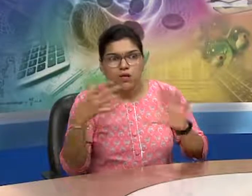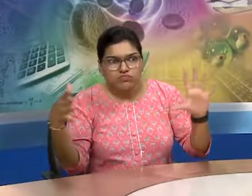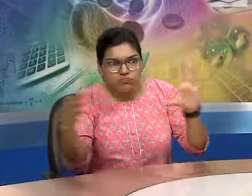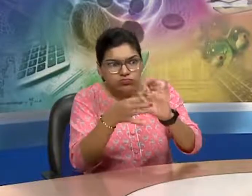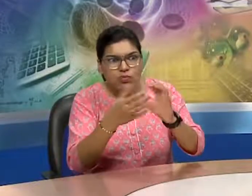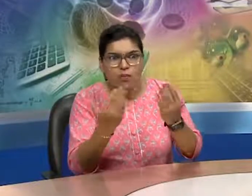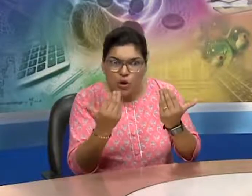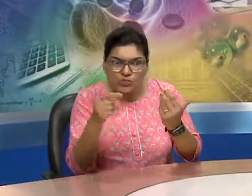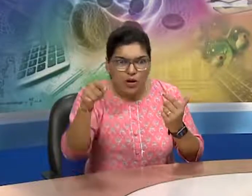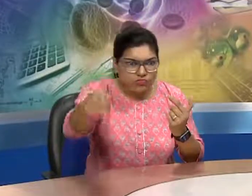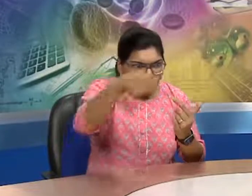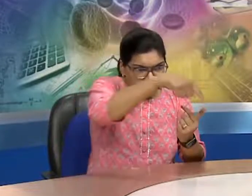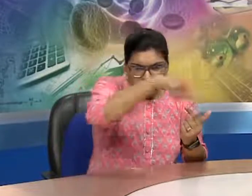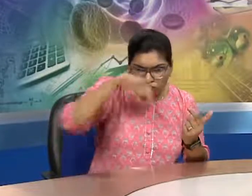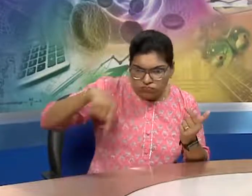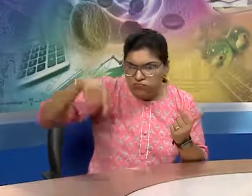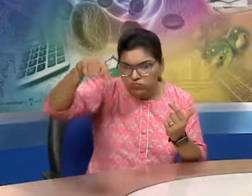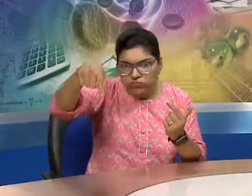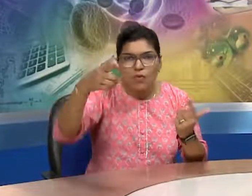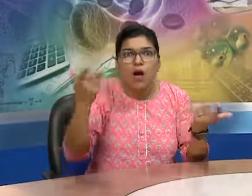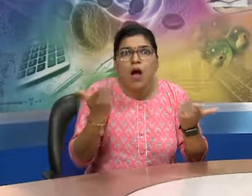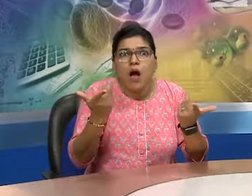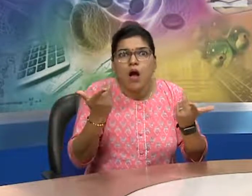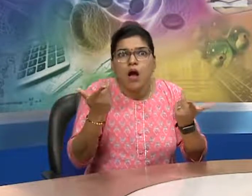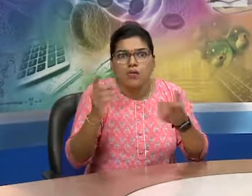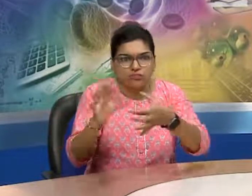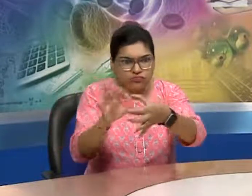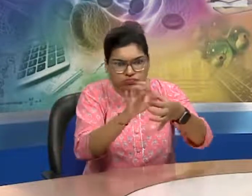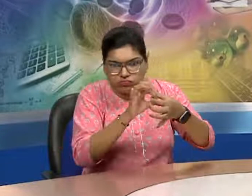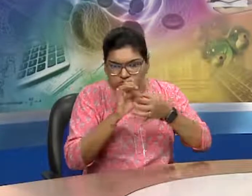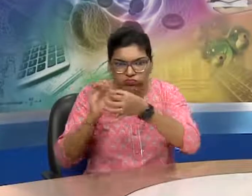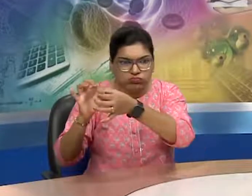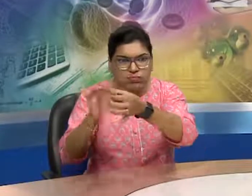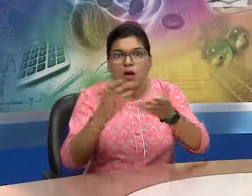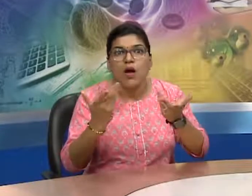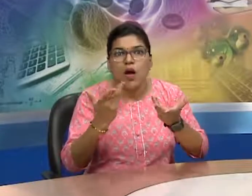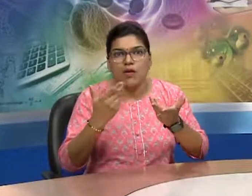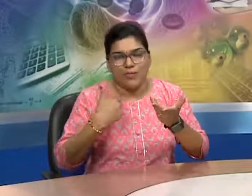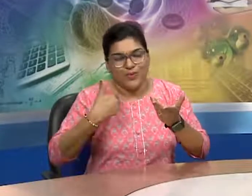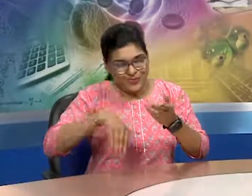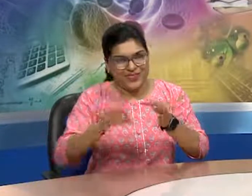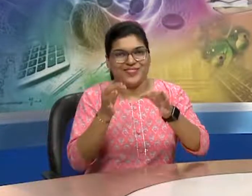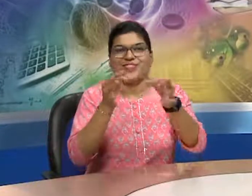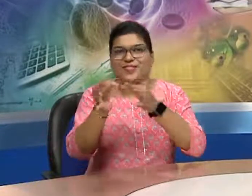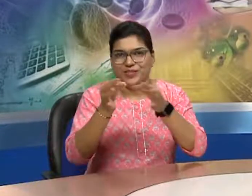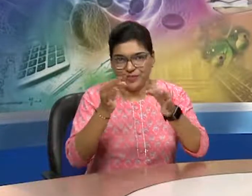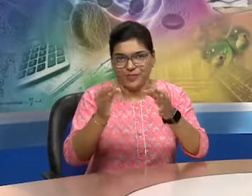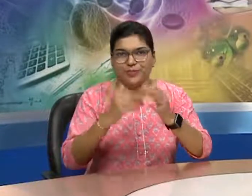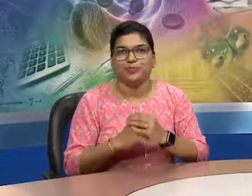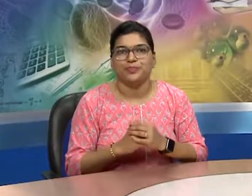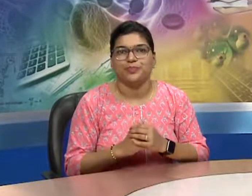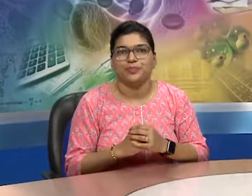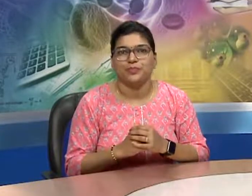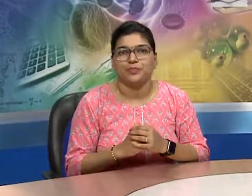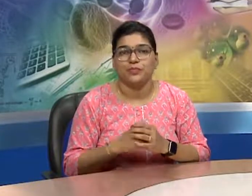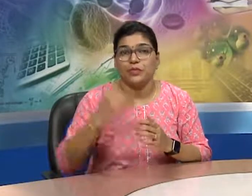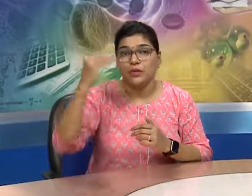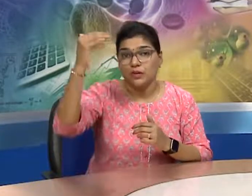You will understand how organism and human species and the environment